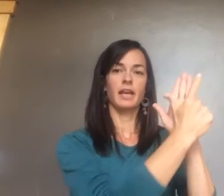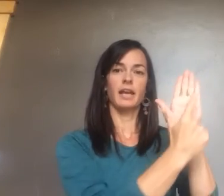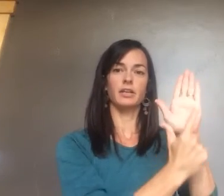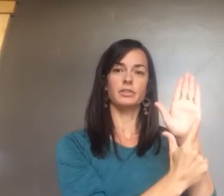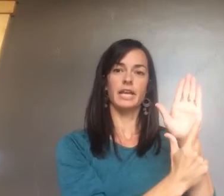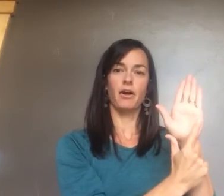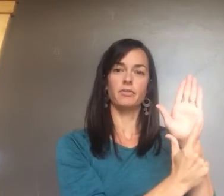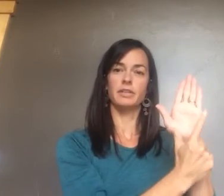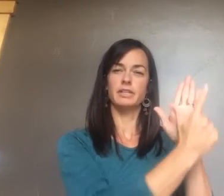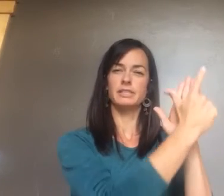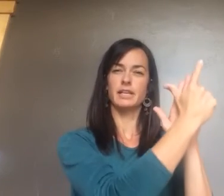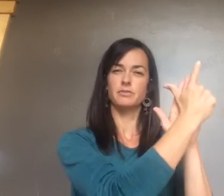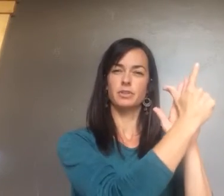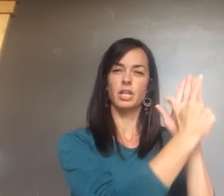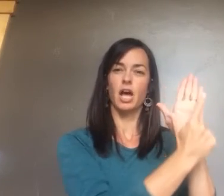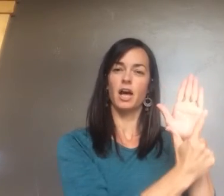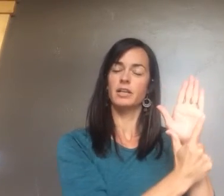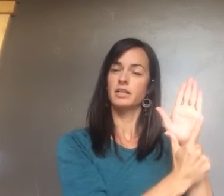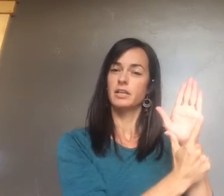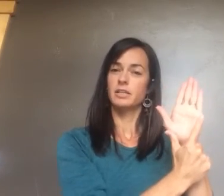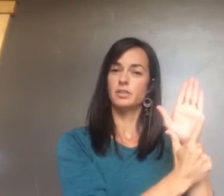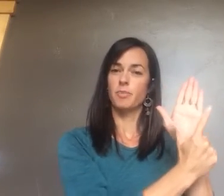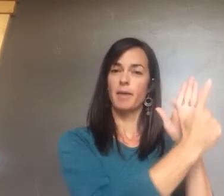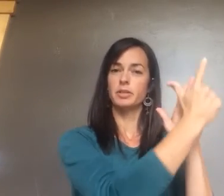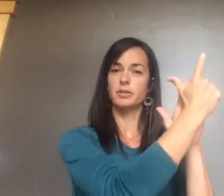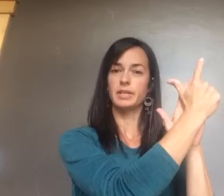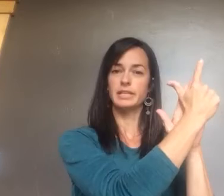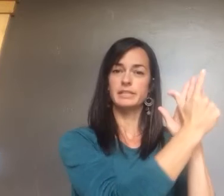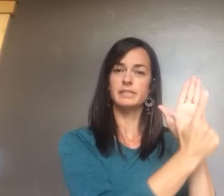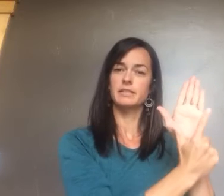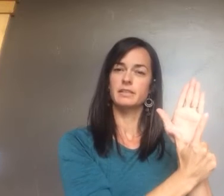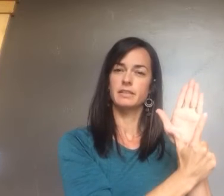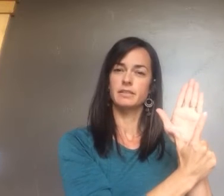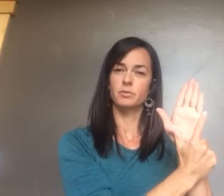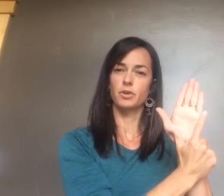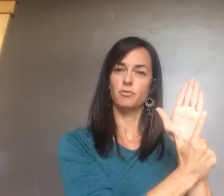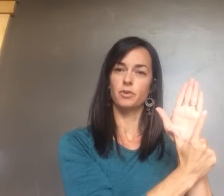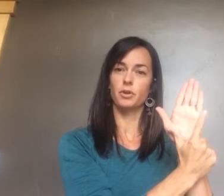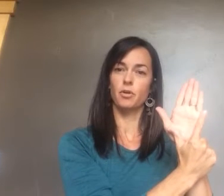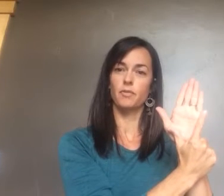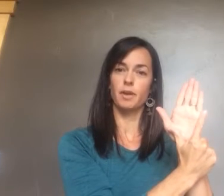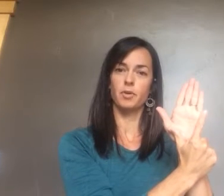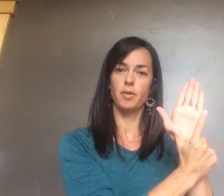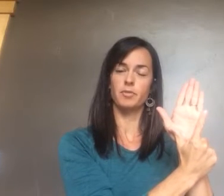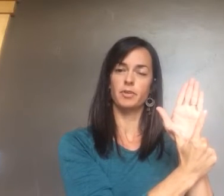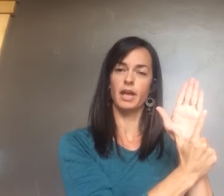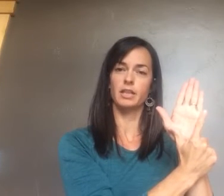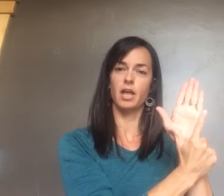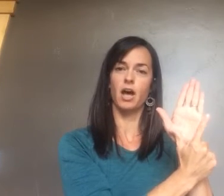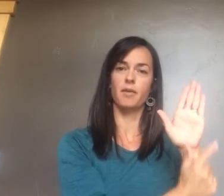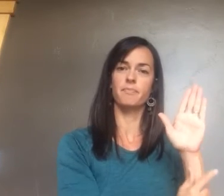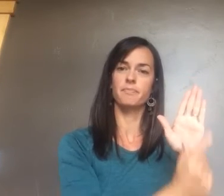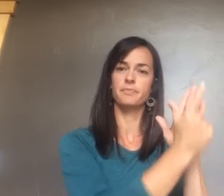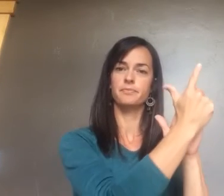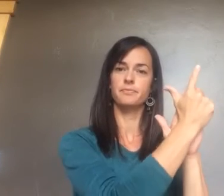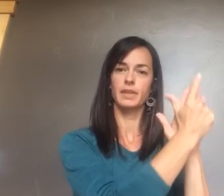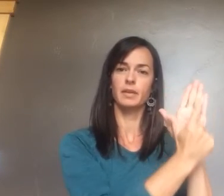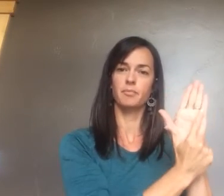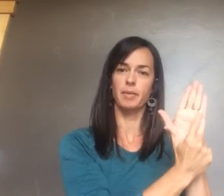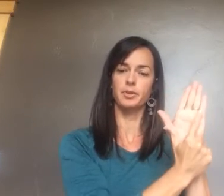and go down. This stands for law. So Babylonians were known for the Code of Hammurabi, for that law.